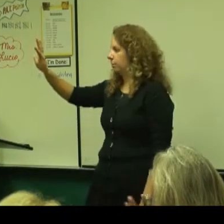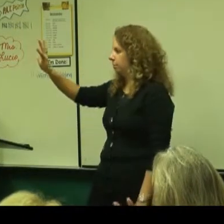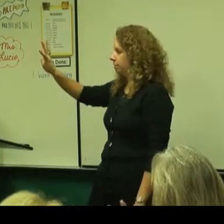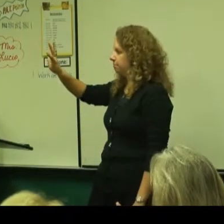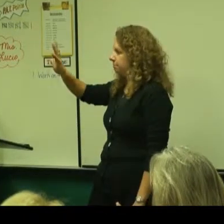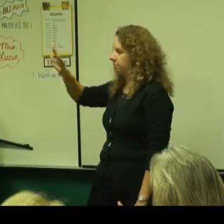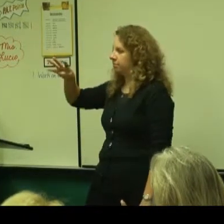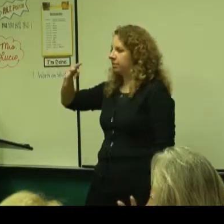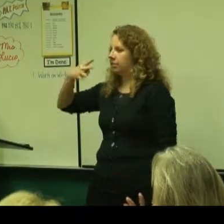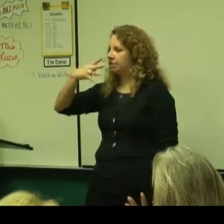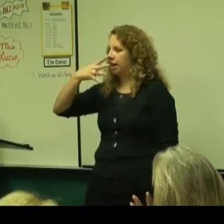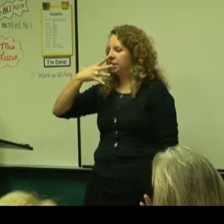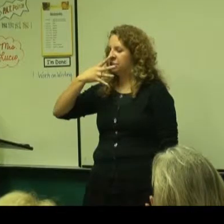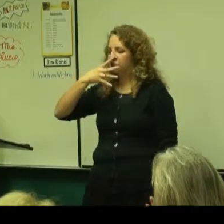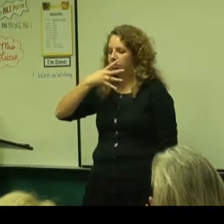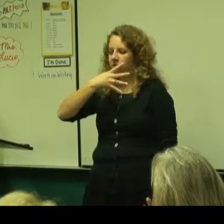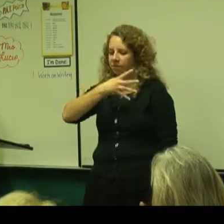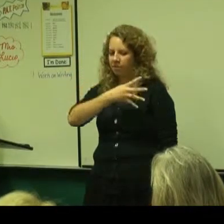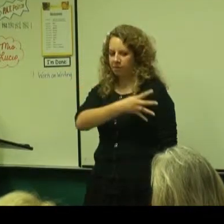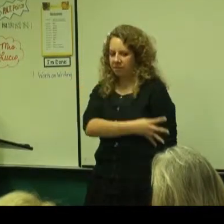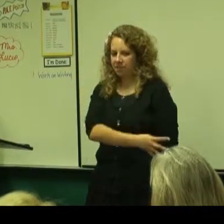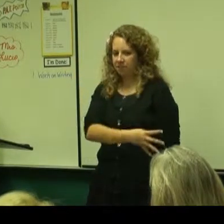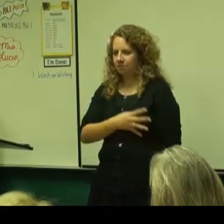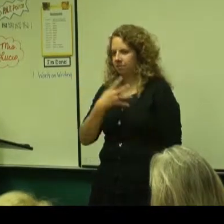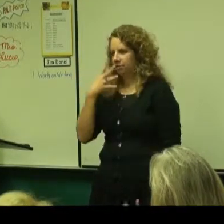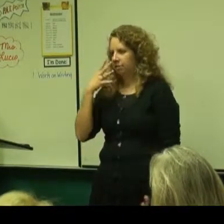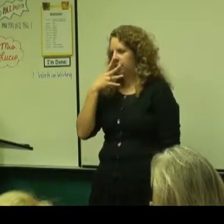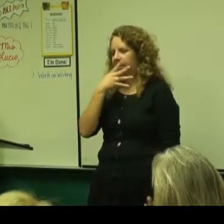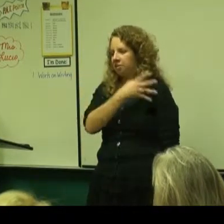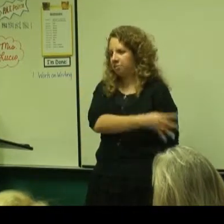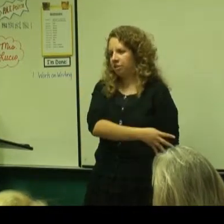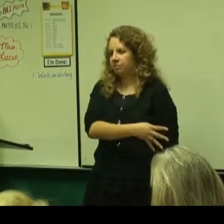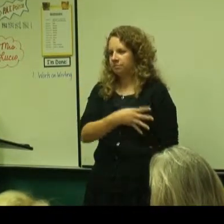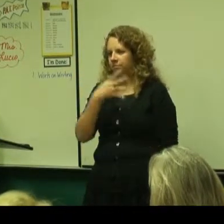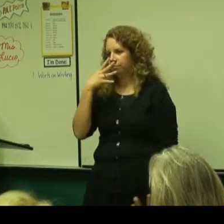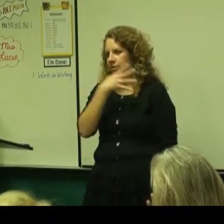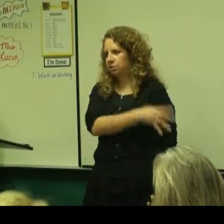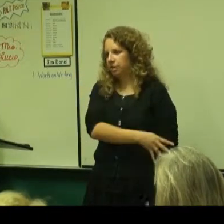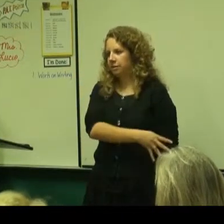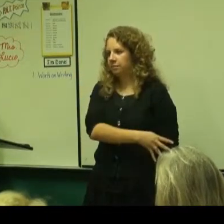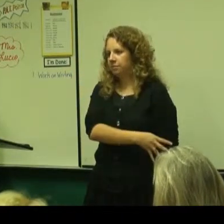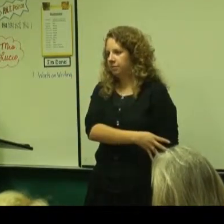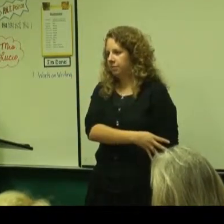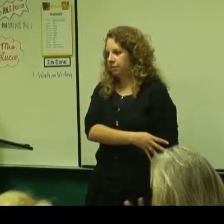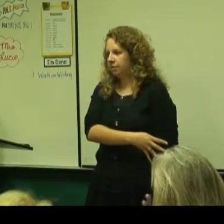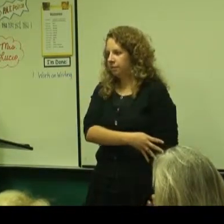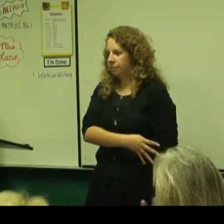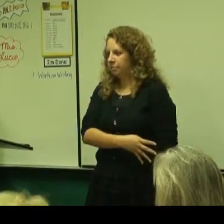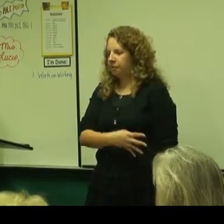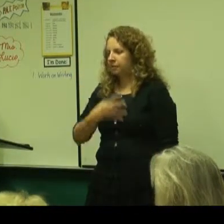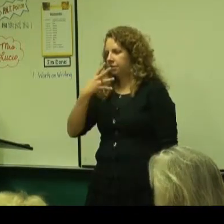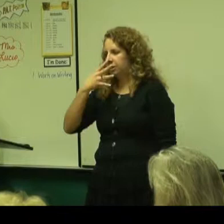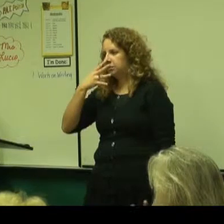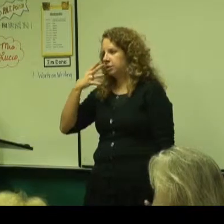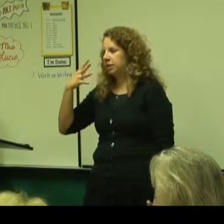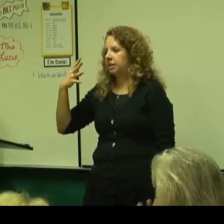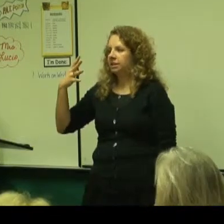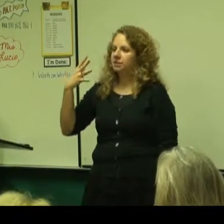4. Like that, and it just goes like to my side. Like ignore. I'm ignoring it. What's the difference? This one is like